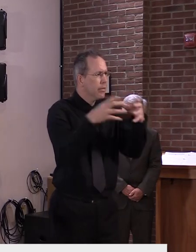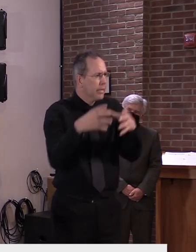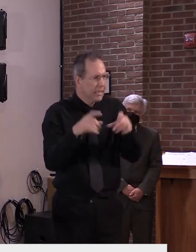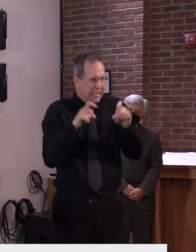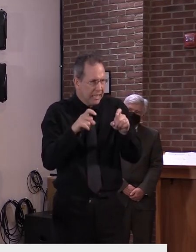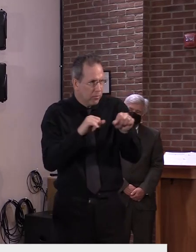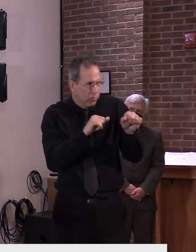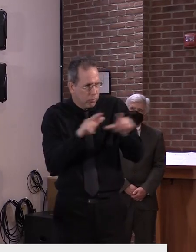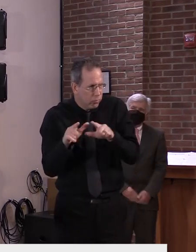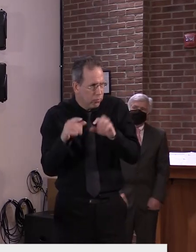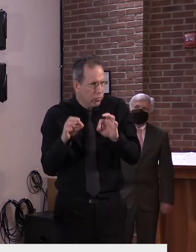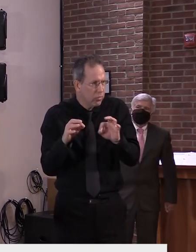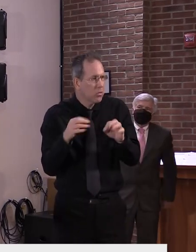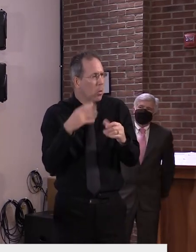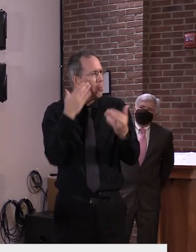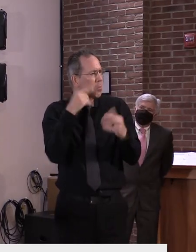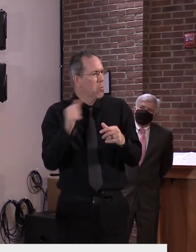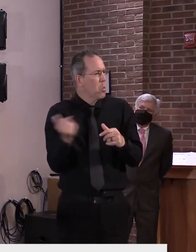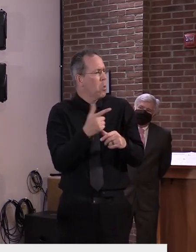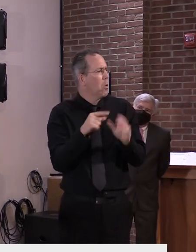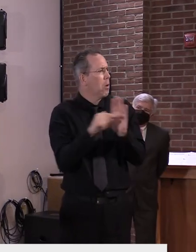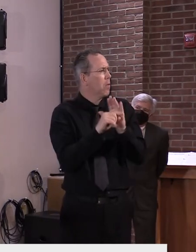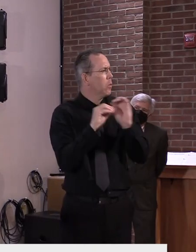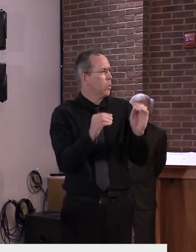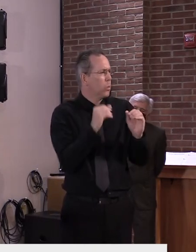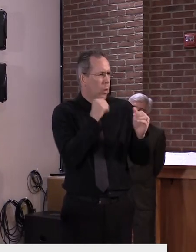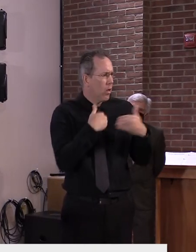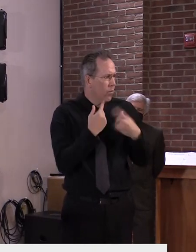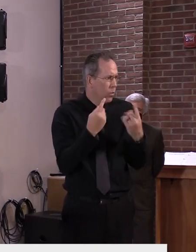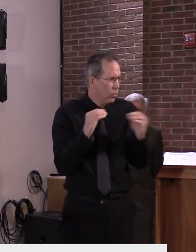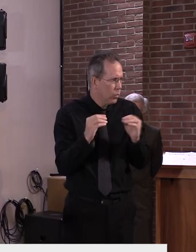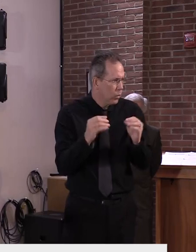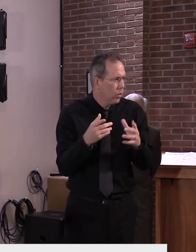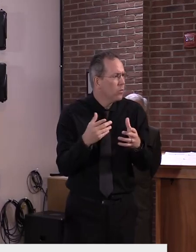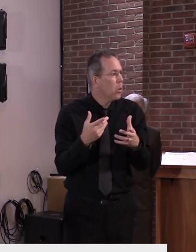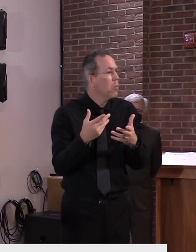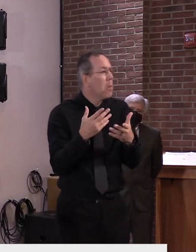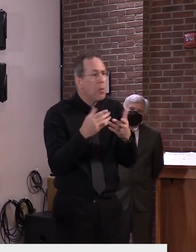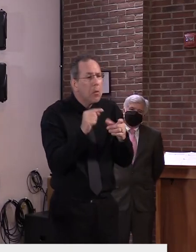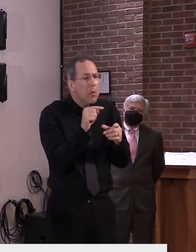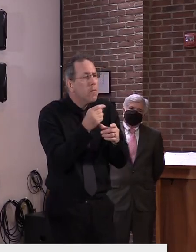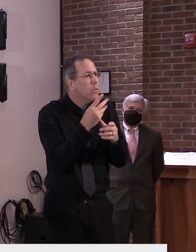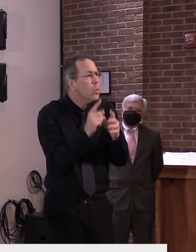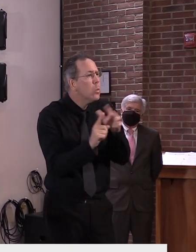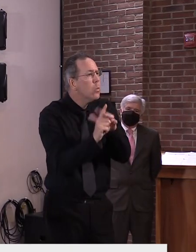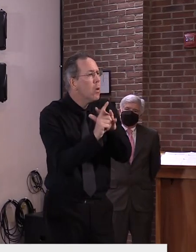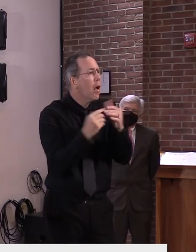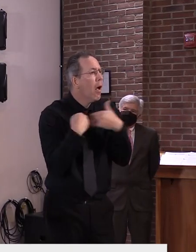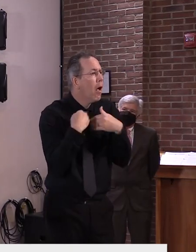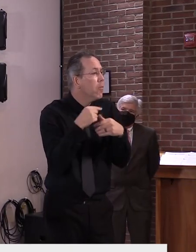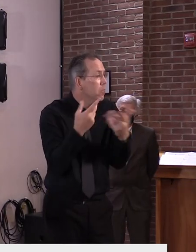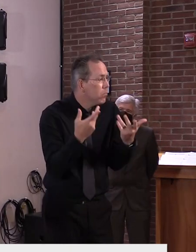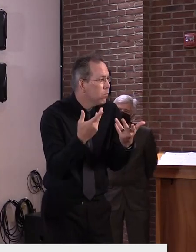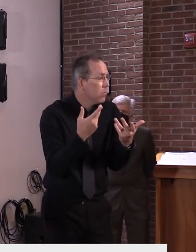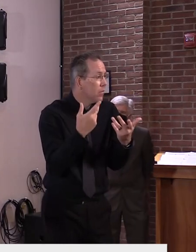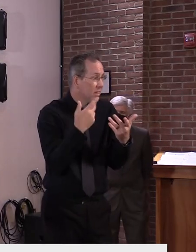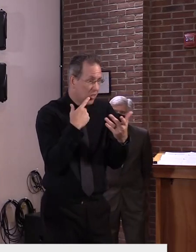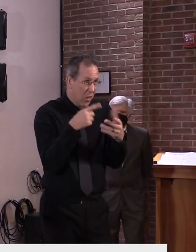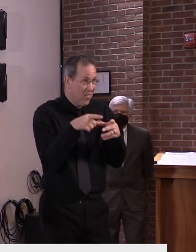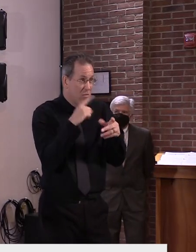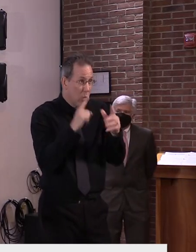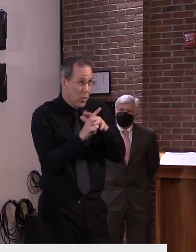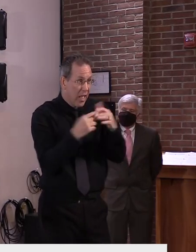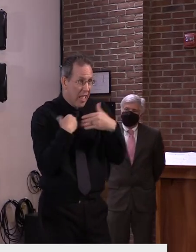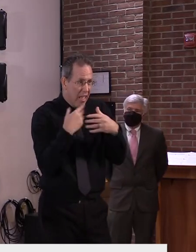samples came out positive, you would still have saved your original specimen, so you would then go back and individually test each